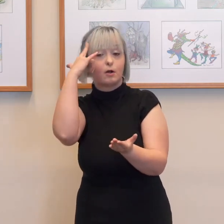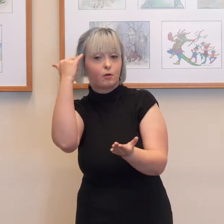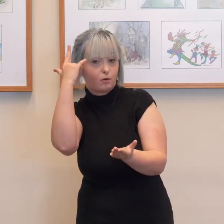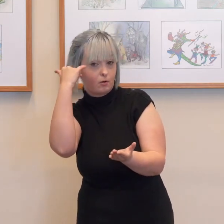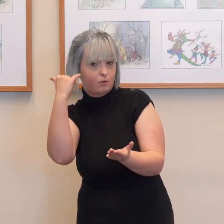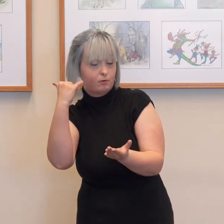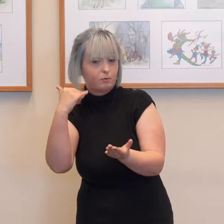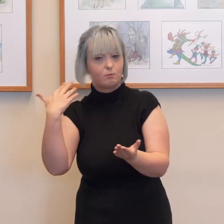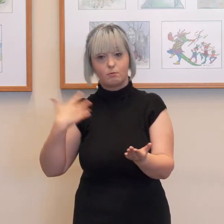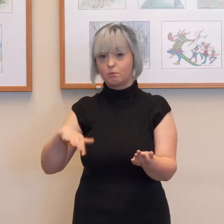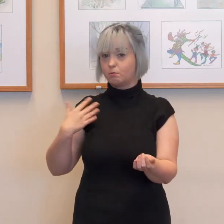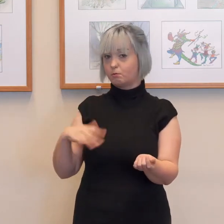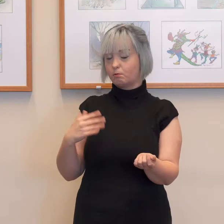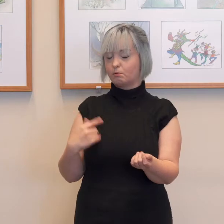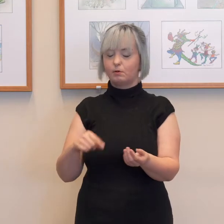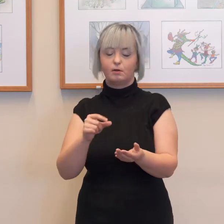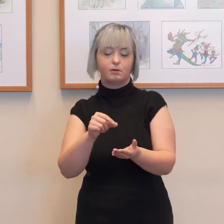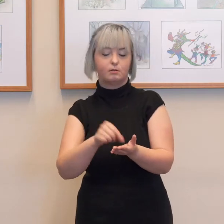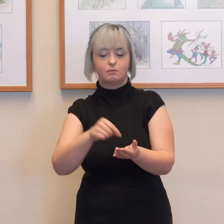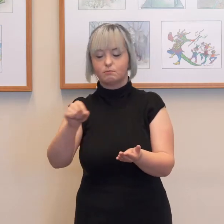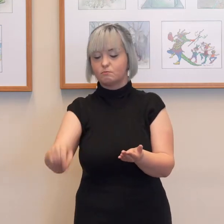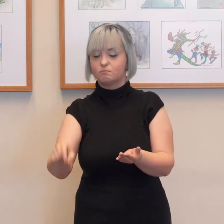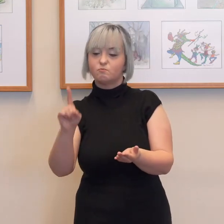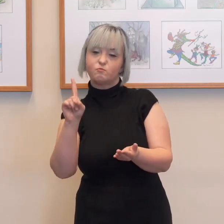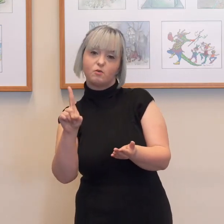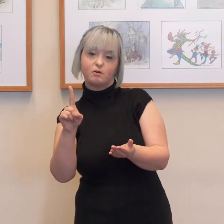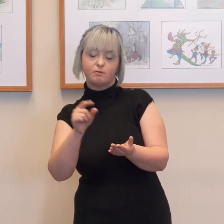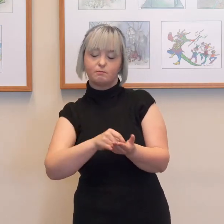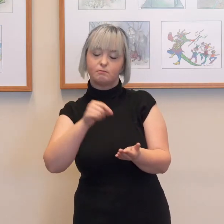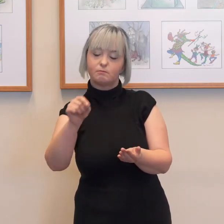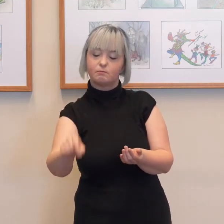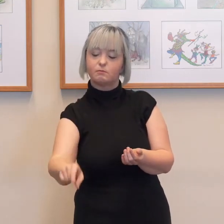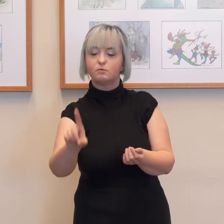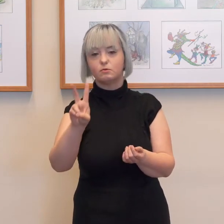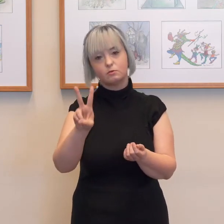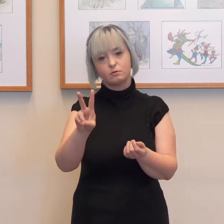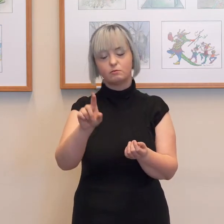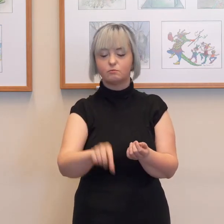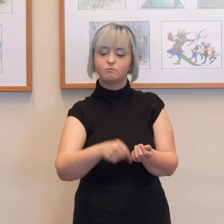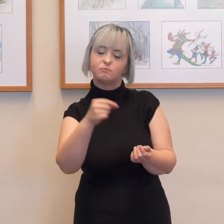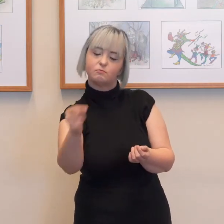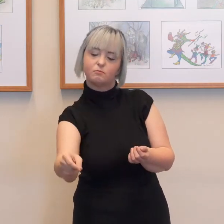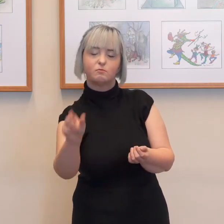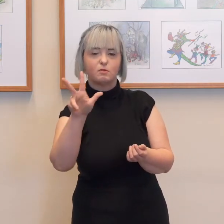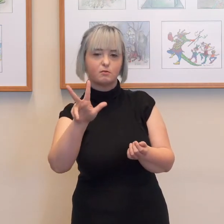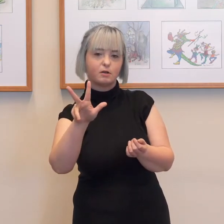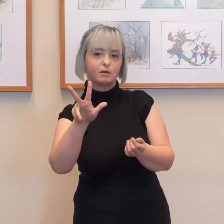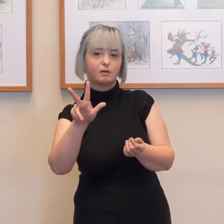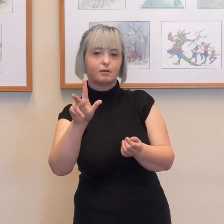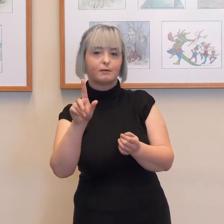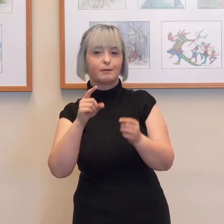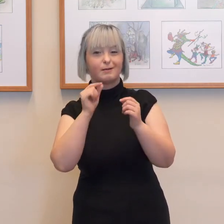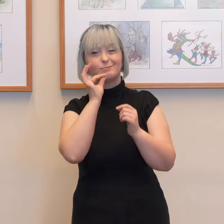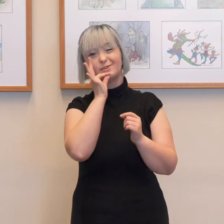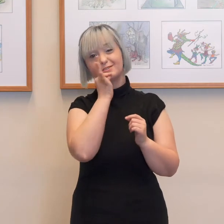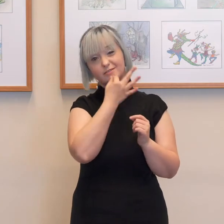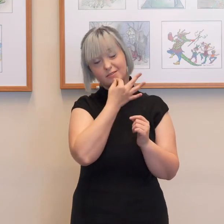coins. So he started counting them. 1, 2, 3.